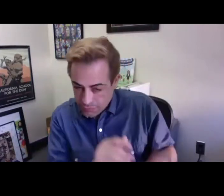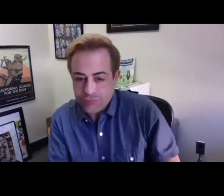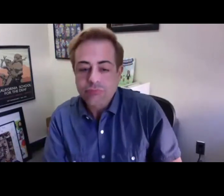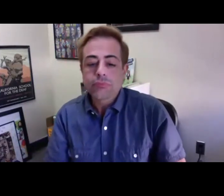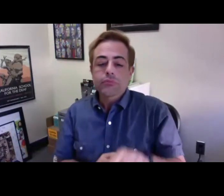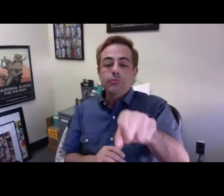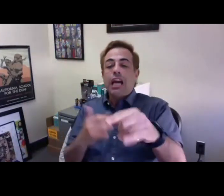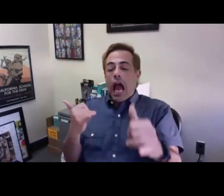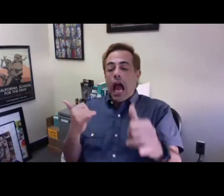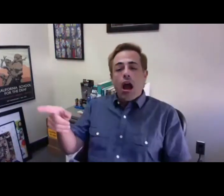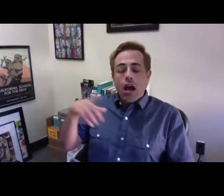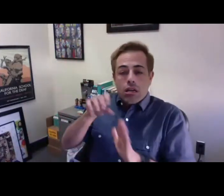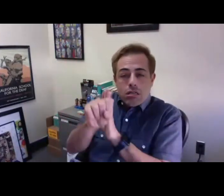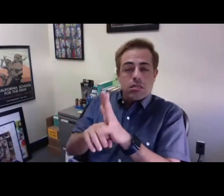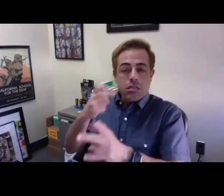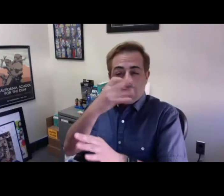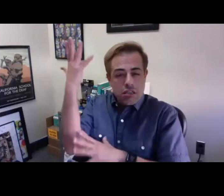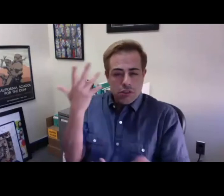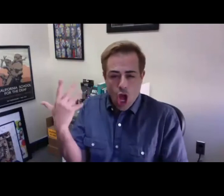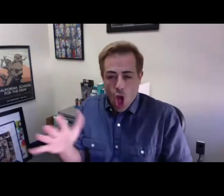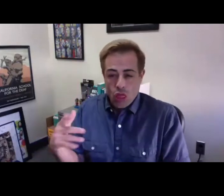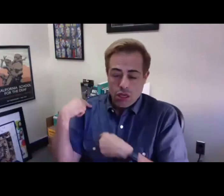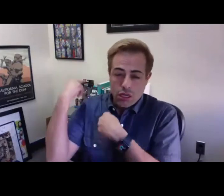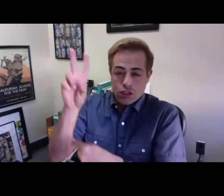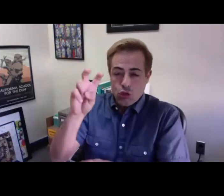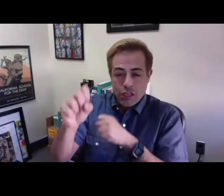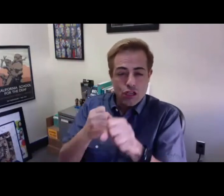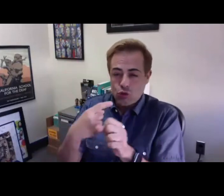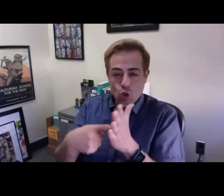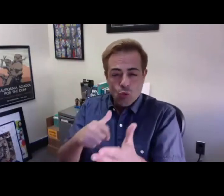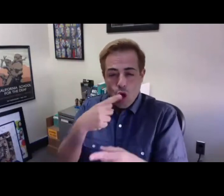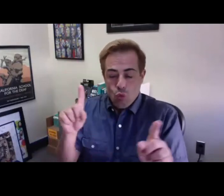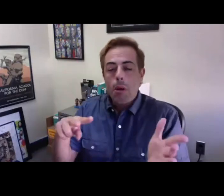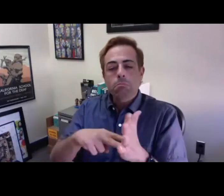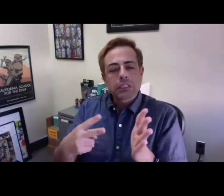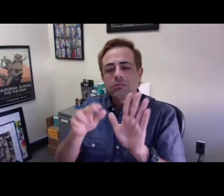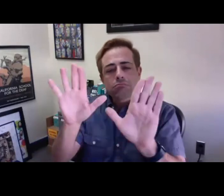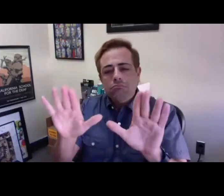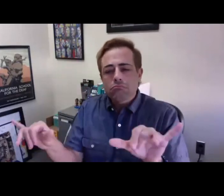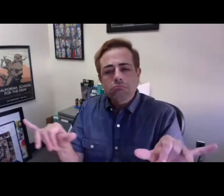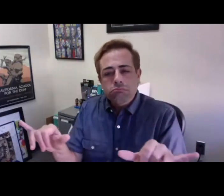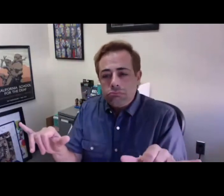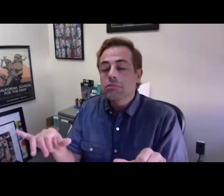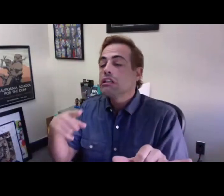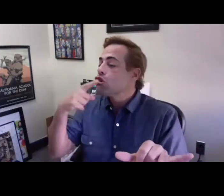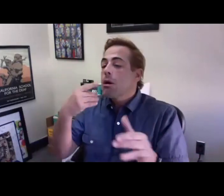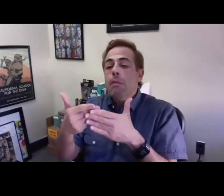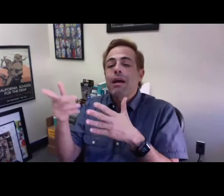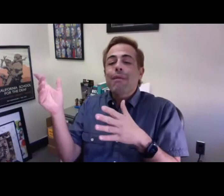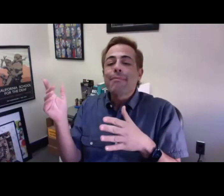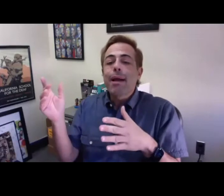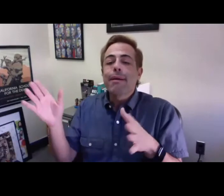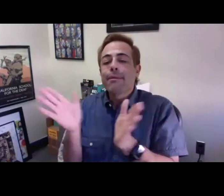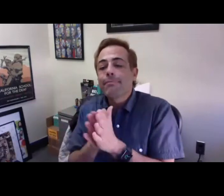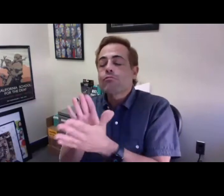and staff don't use their voice and just provide sign language. So we've used this